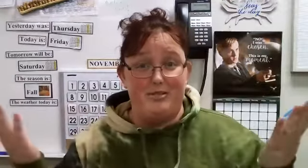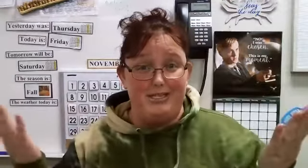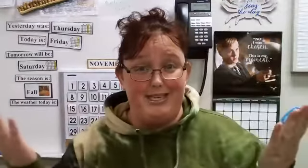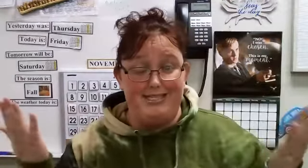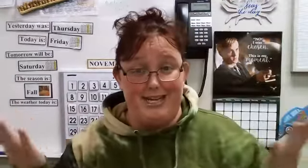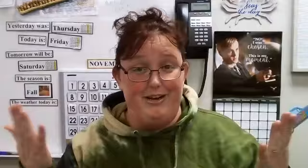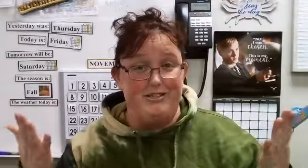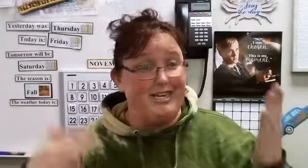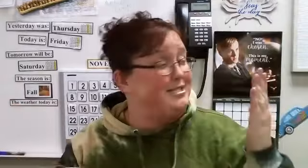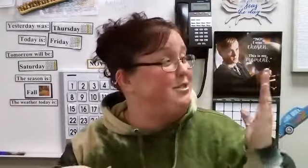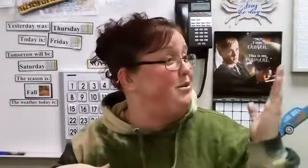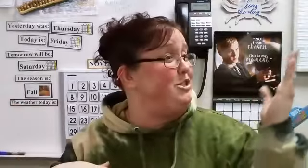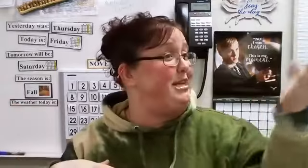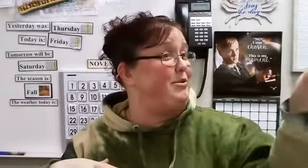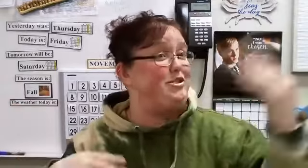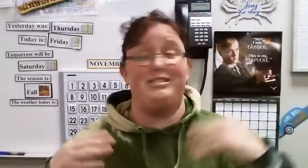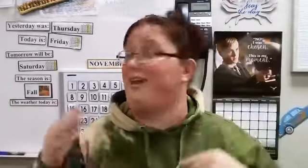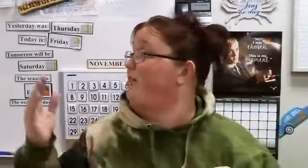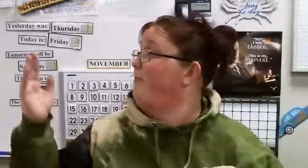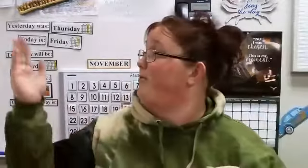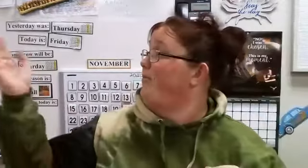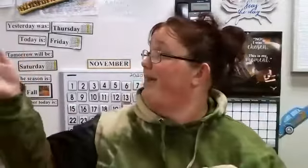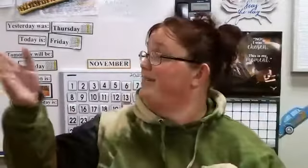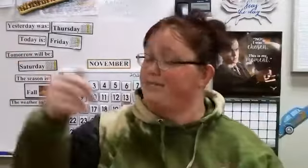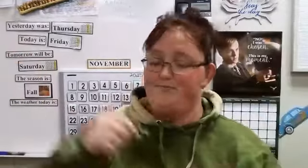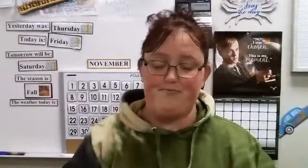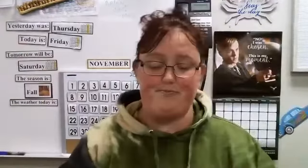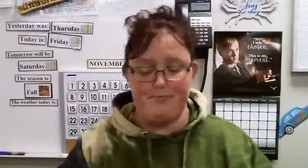Miss Jessica is sitting at her desk, so she's able to just kind of look both ways.